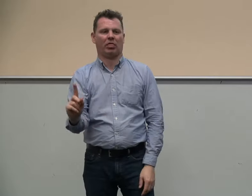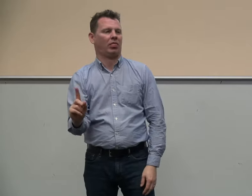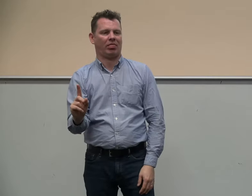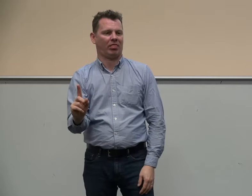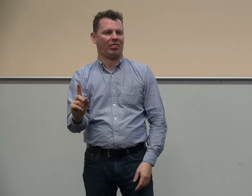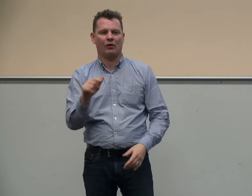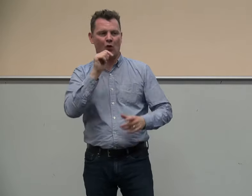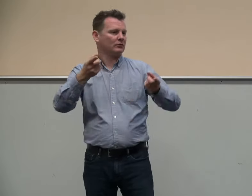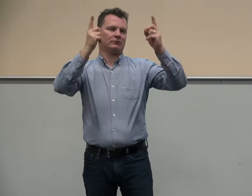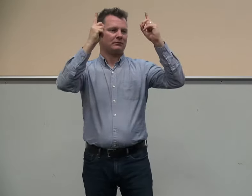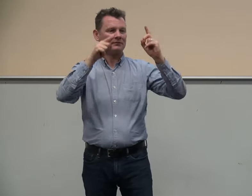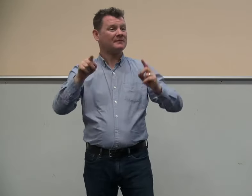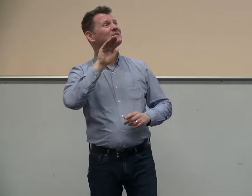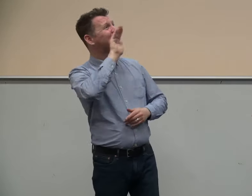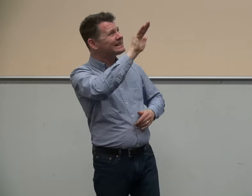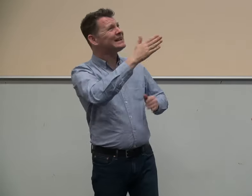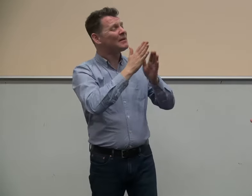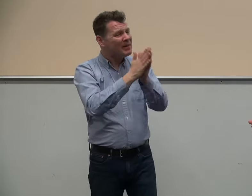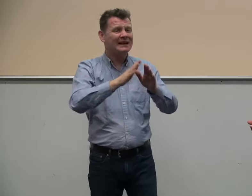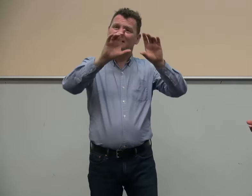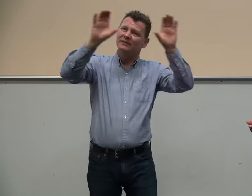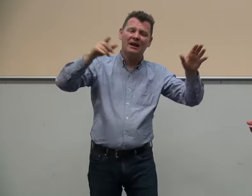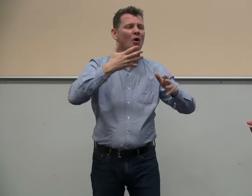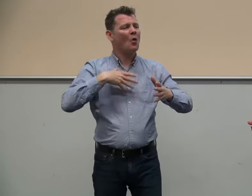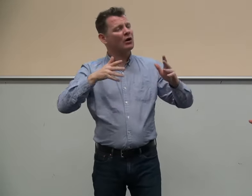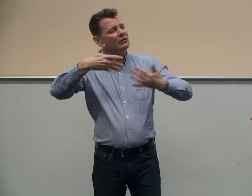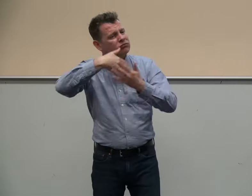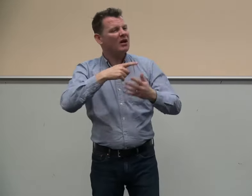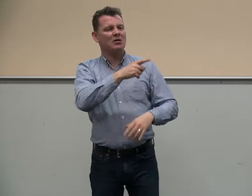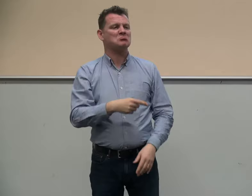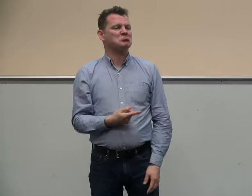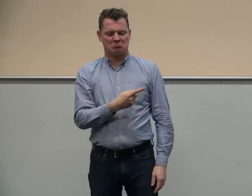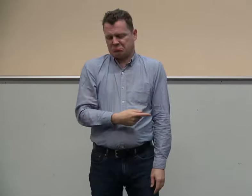a visual representation of what's going on. But they can't actually force that issue.